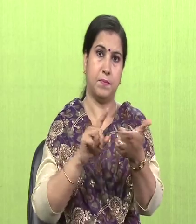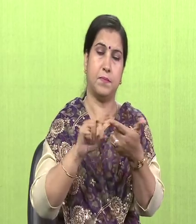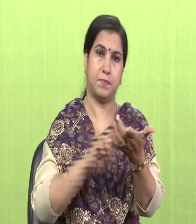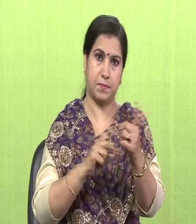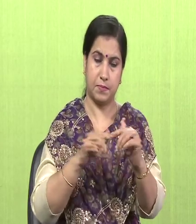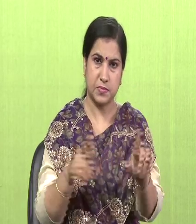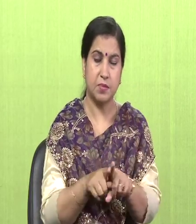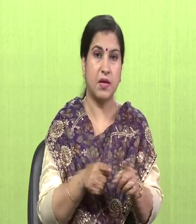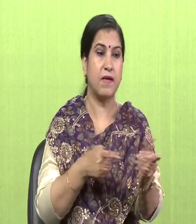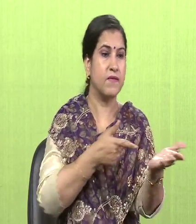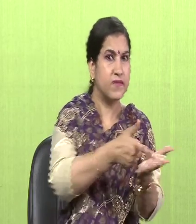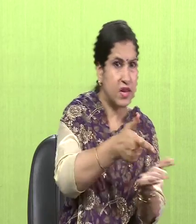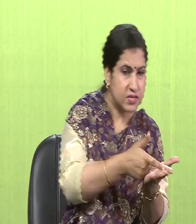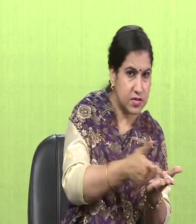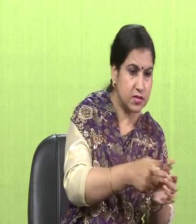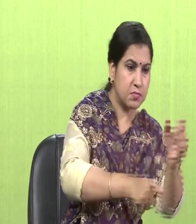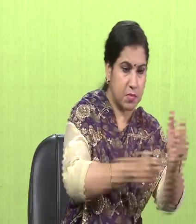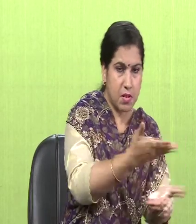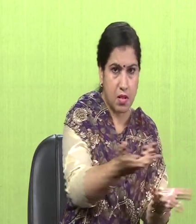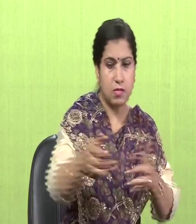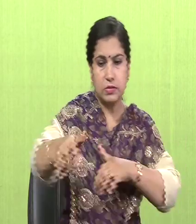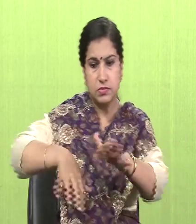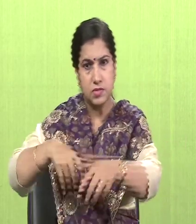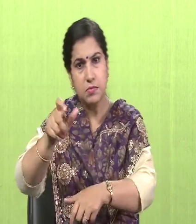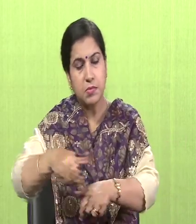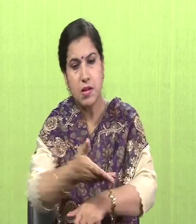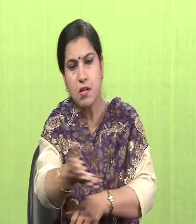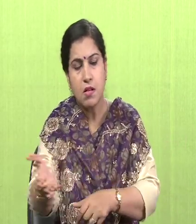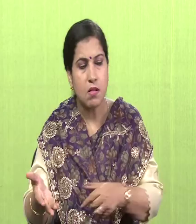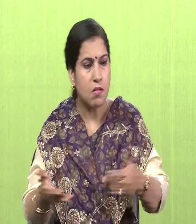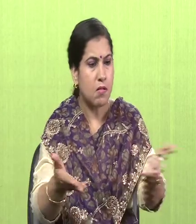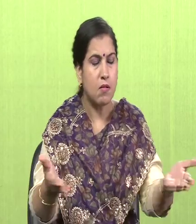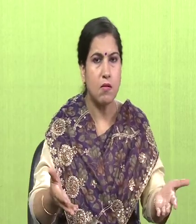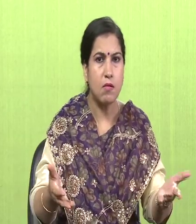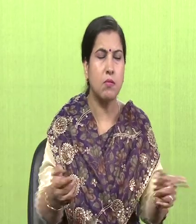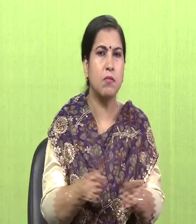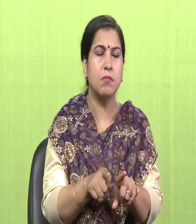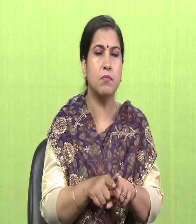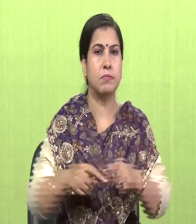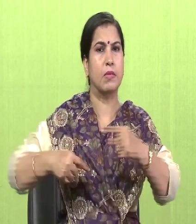and cities do not have regular and enough